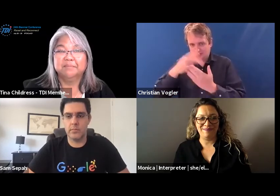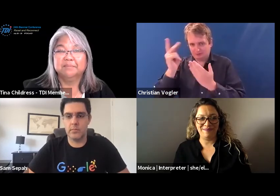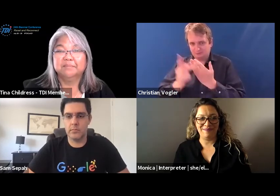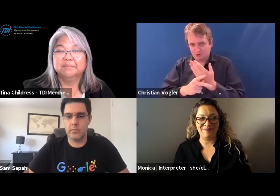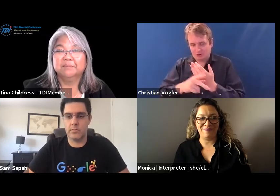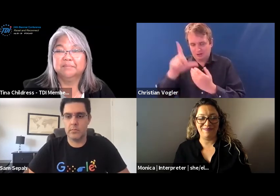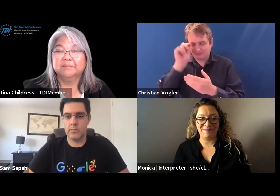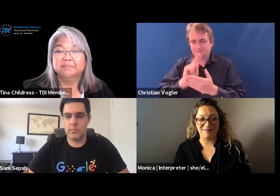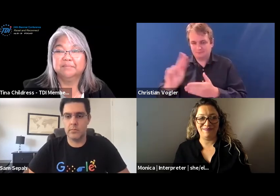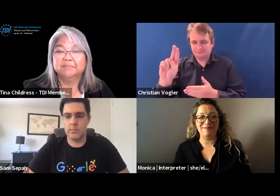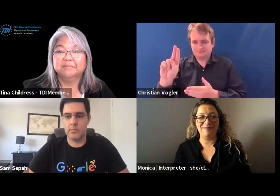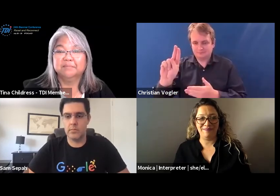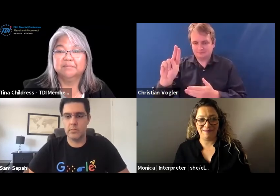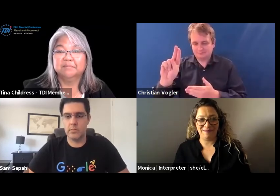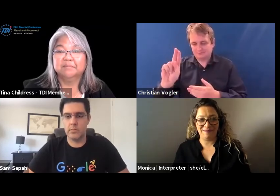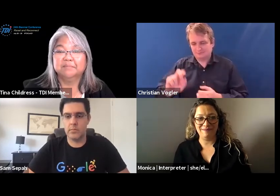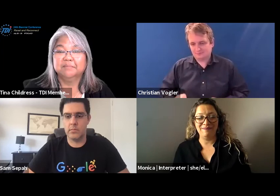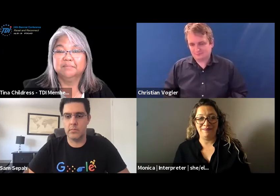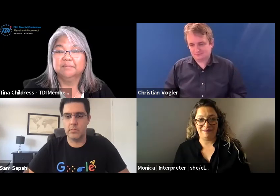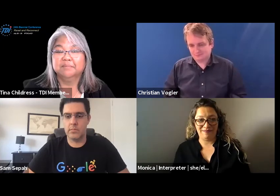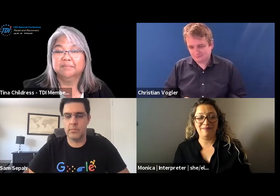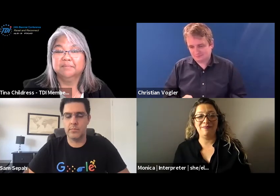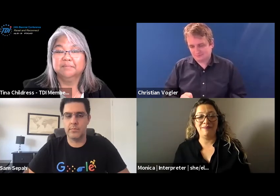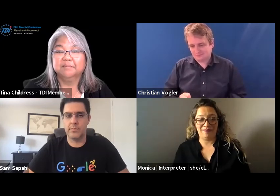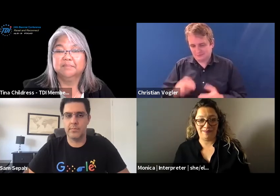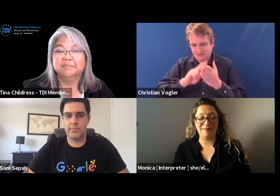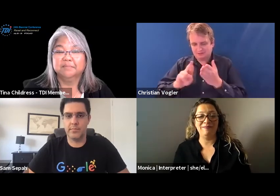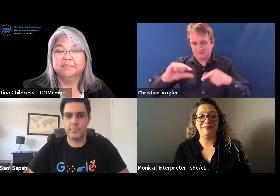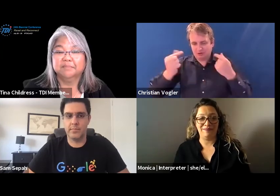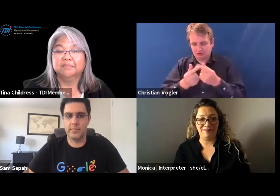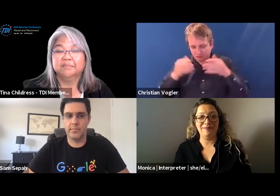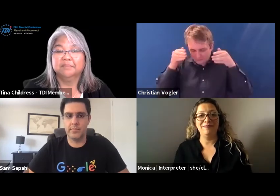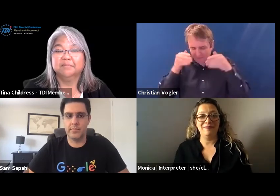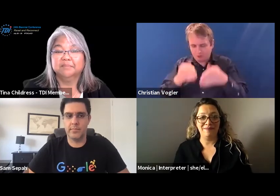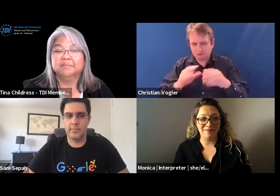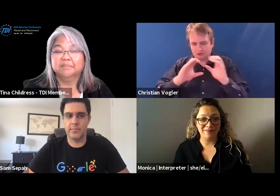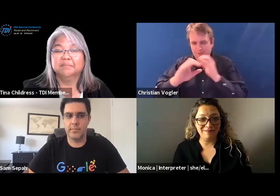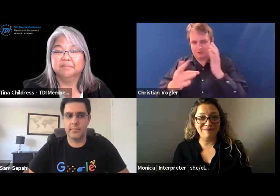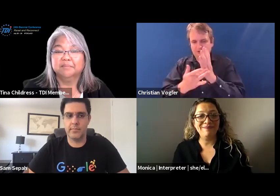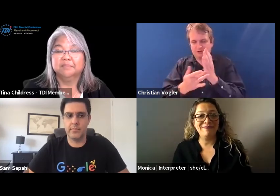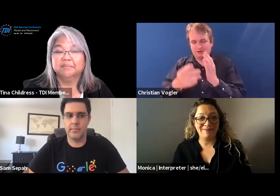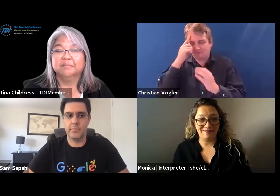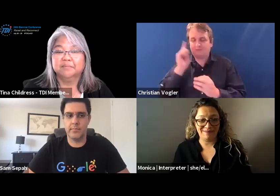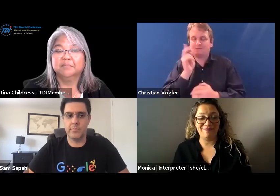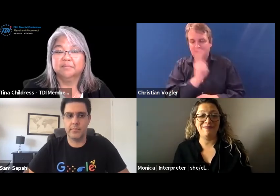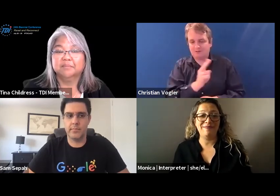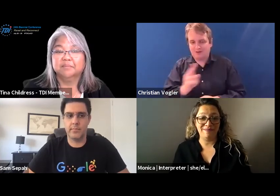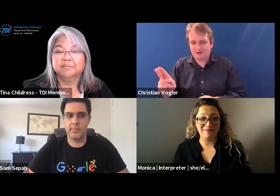I handle the technology accessibility program at Gallaudet University in the research group focusing